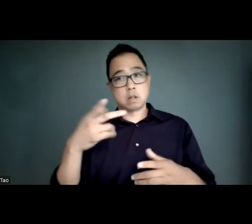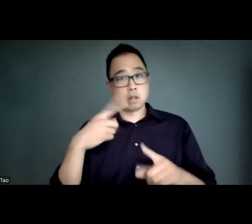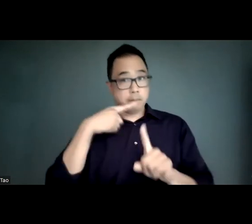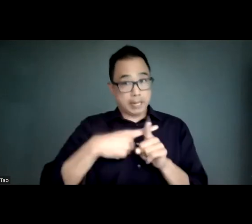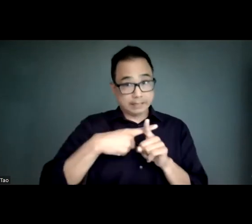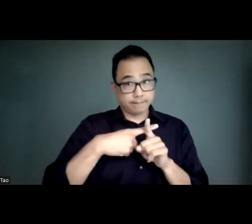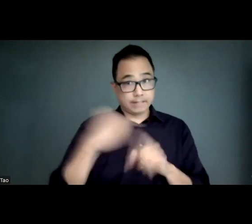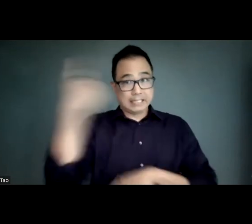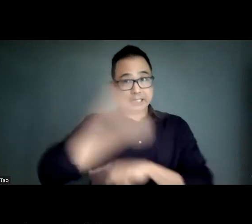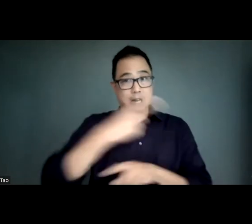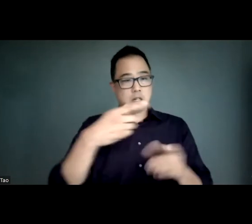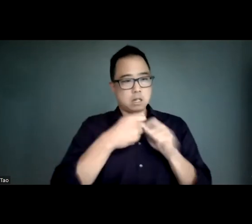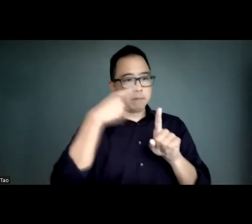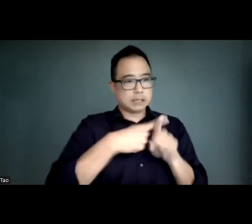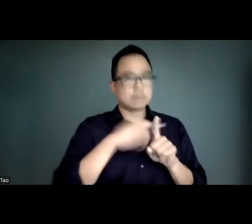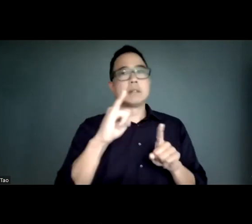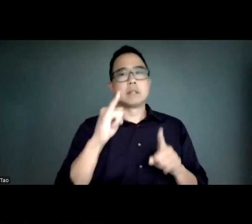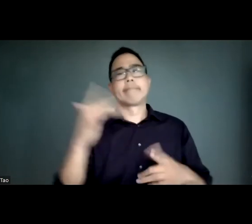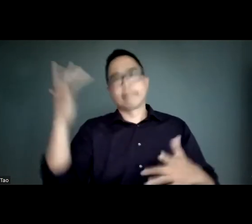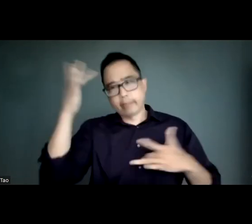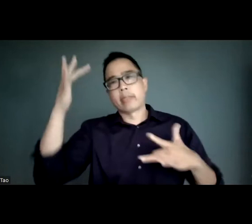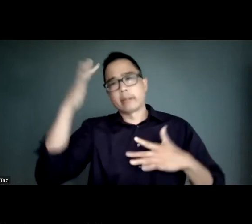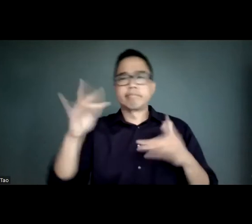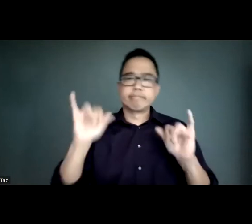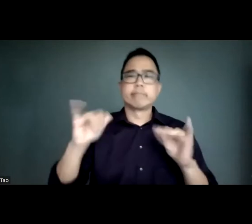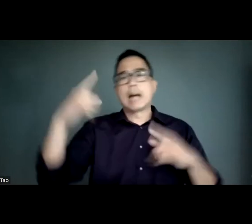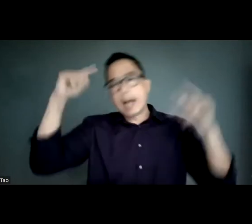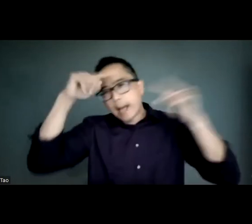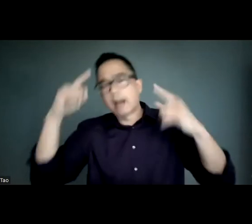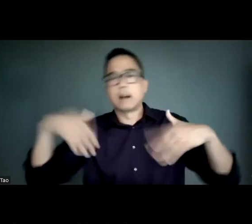So what long COVID pertains to